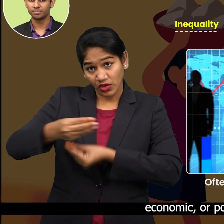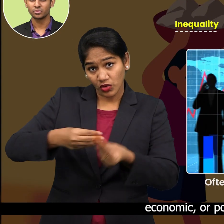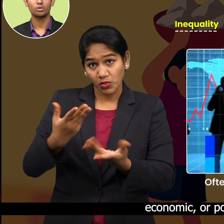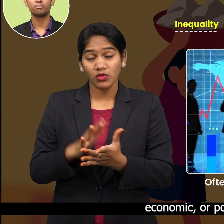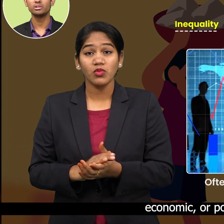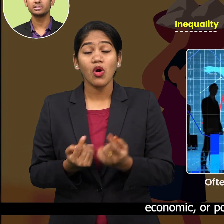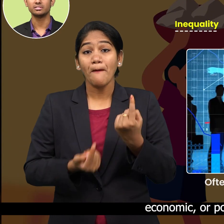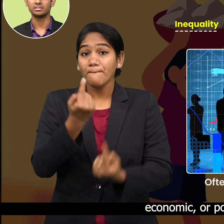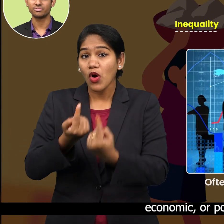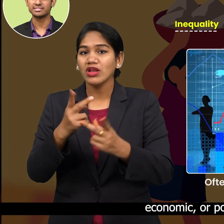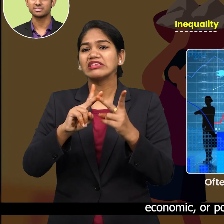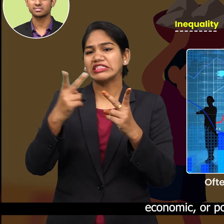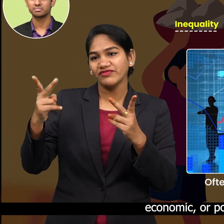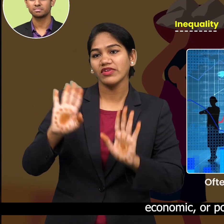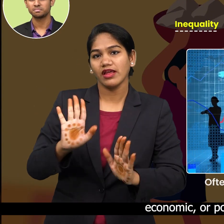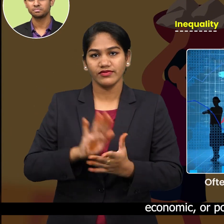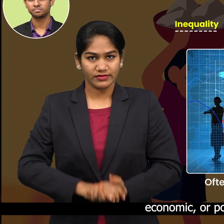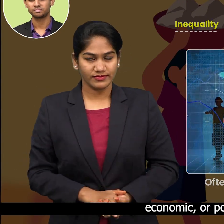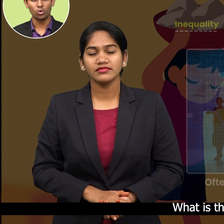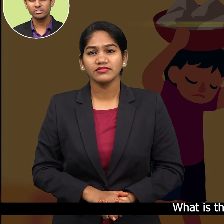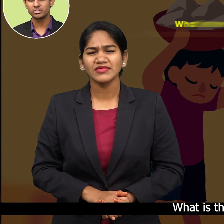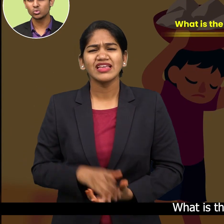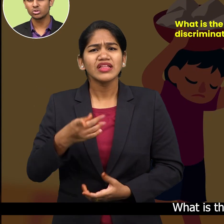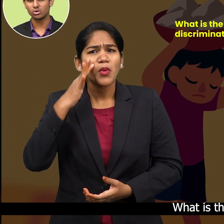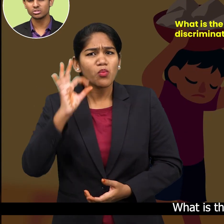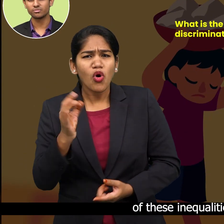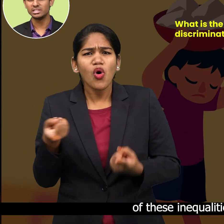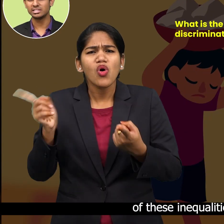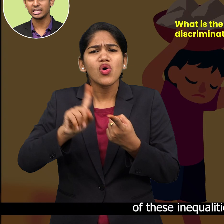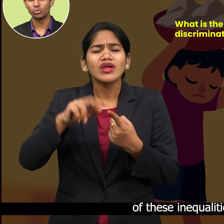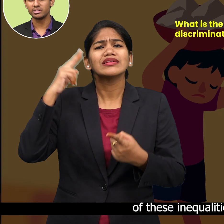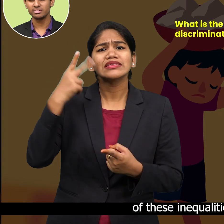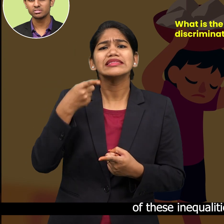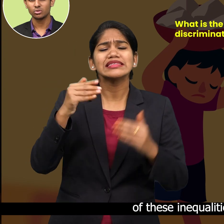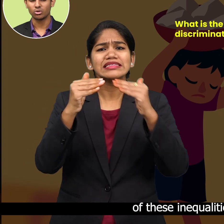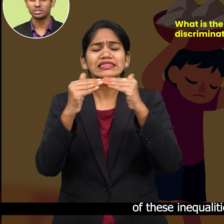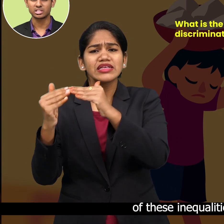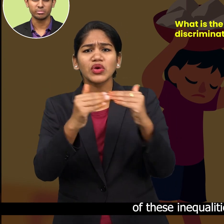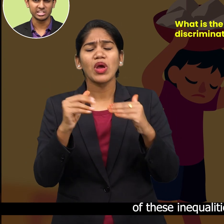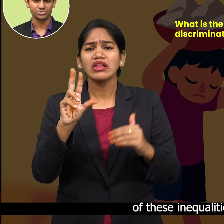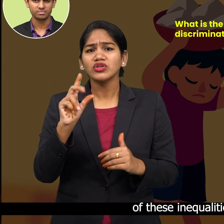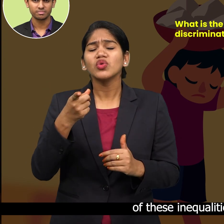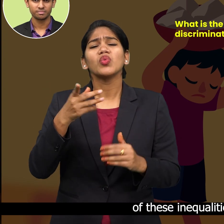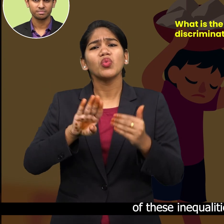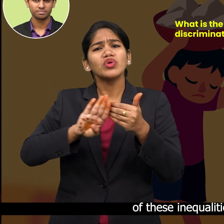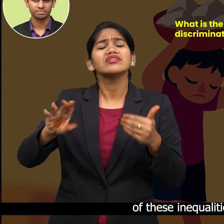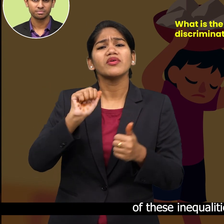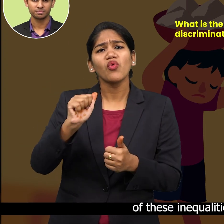economic, or political differences. What is the root cause of these inequalities or discrimination?